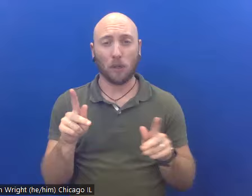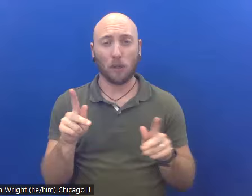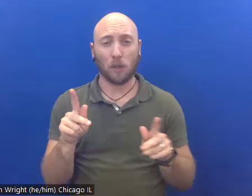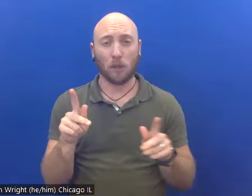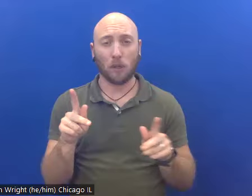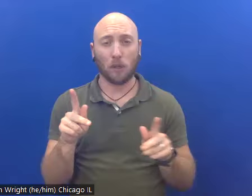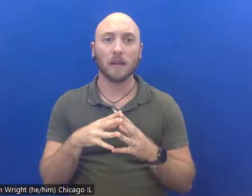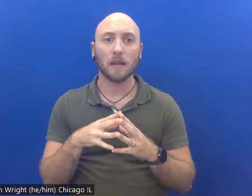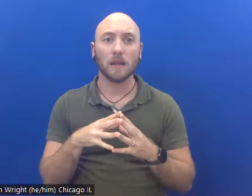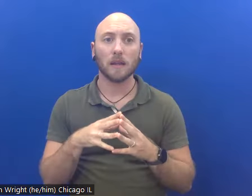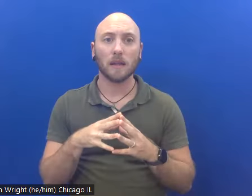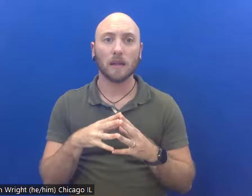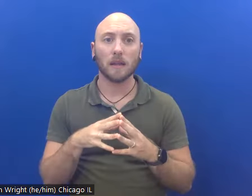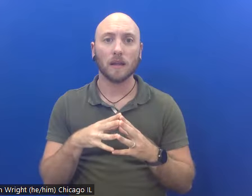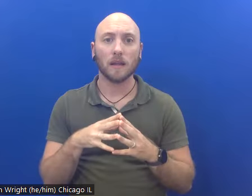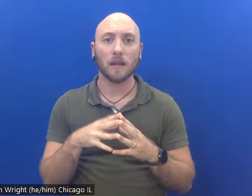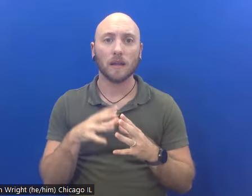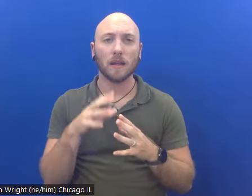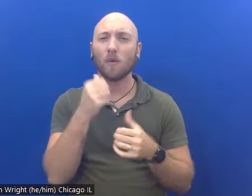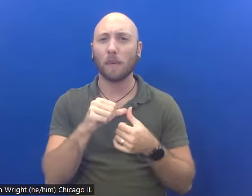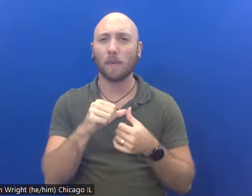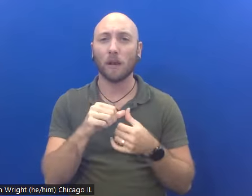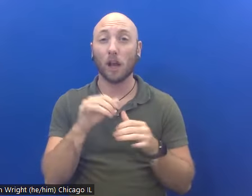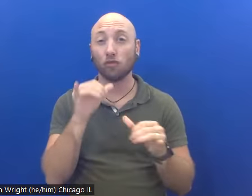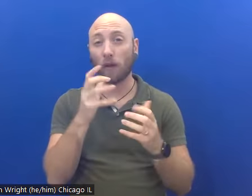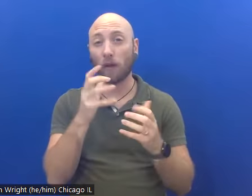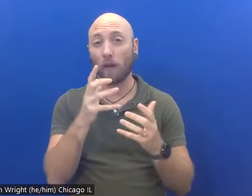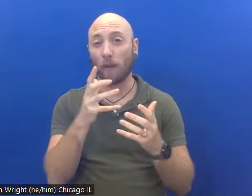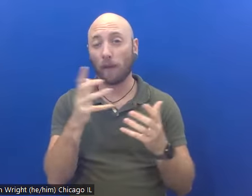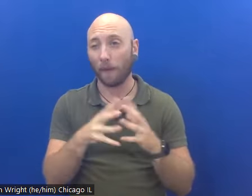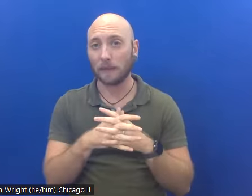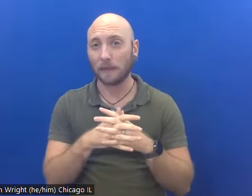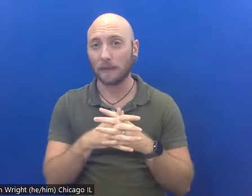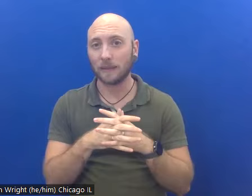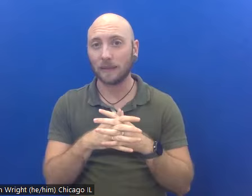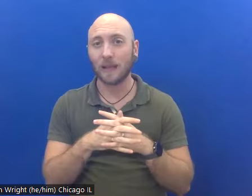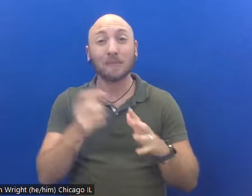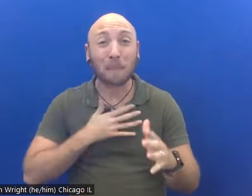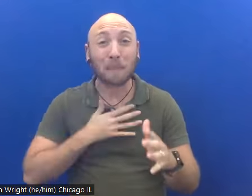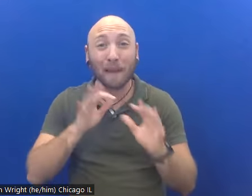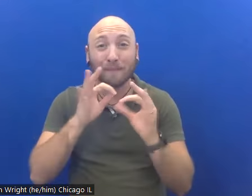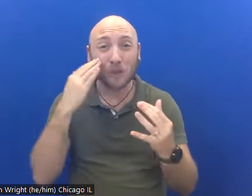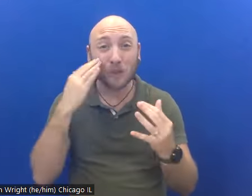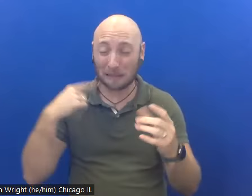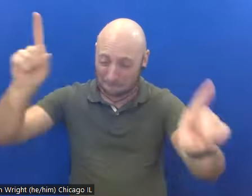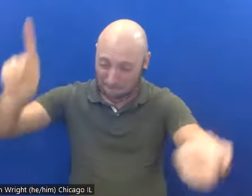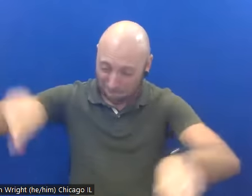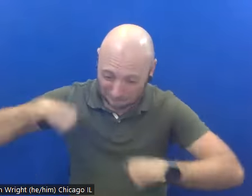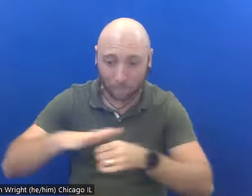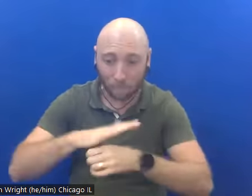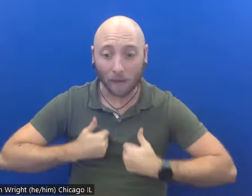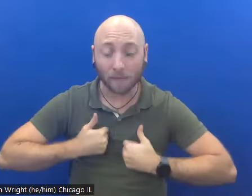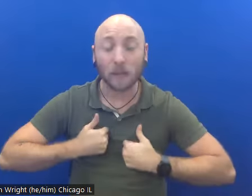backwards. And this is a family Christmas Eve party. These are people I've known my entire life. And that's whatever. 2010 Christmas Eve party, I